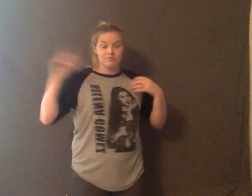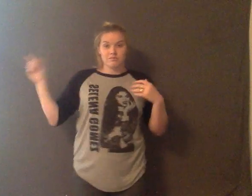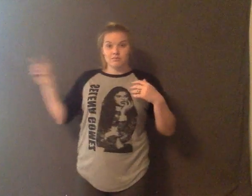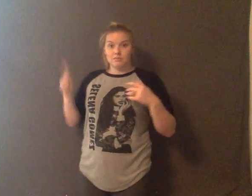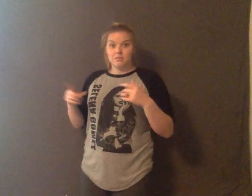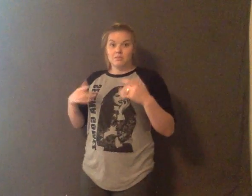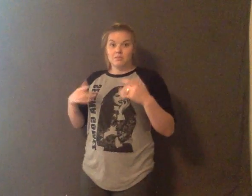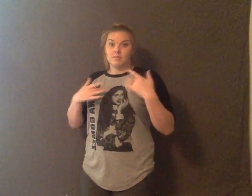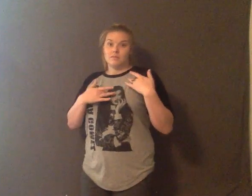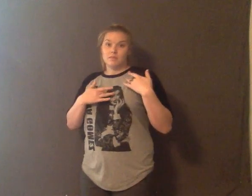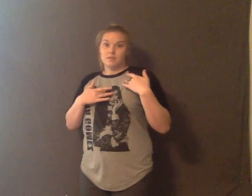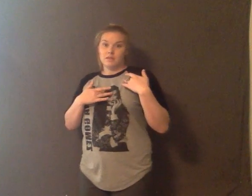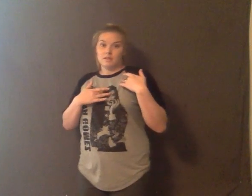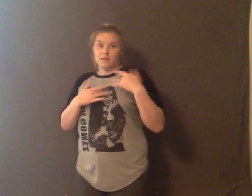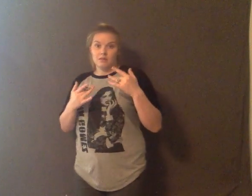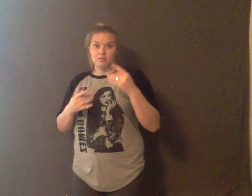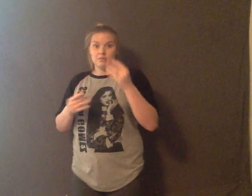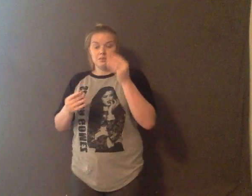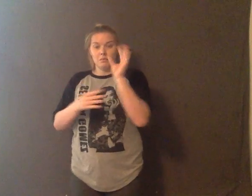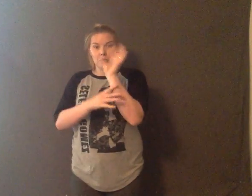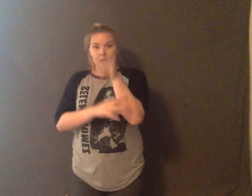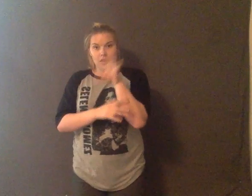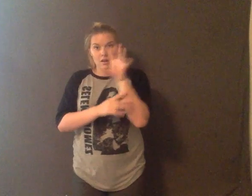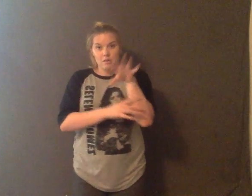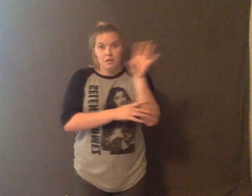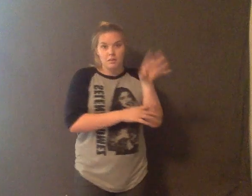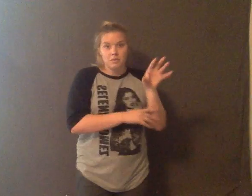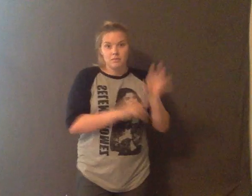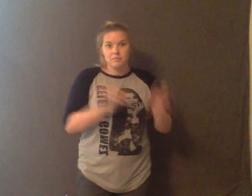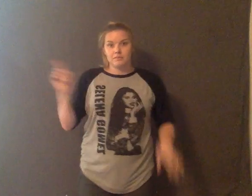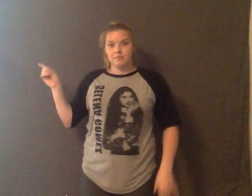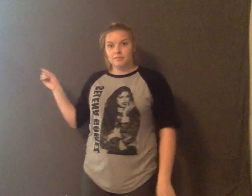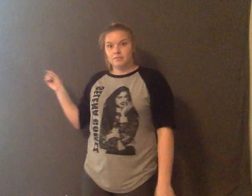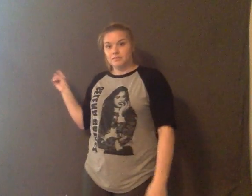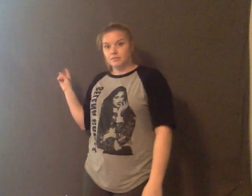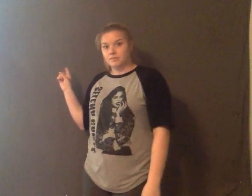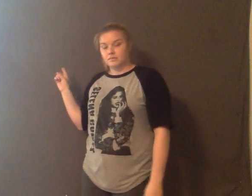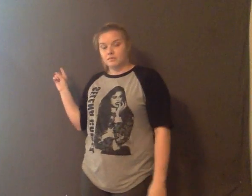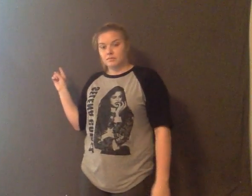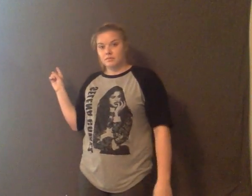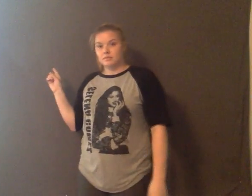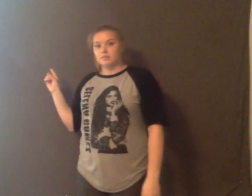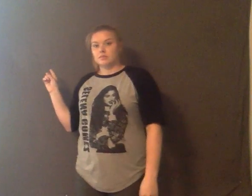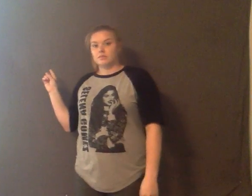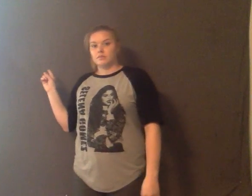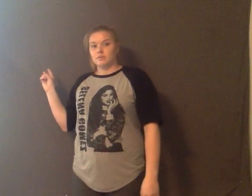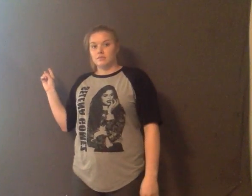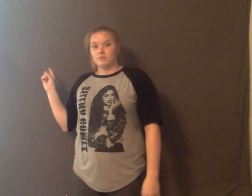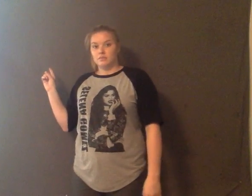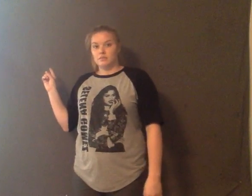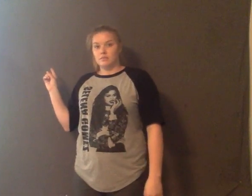plants, the differences are pretty clear. Frugivore teeth have flat molars for chewing plants, where omnivore teeth are serrated for stabbing and tearing